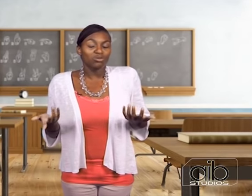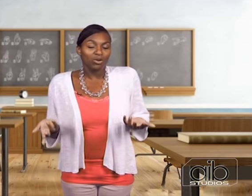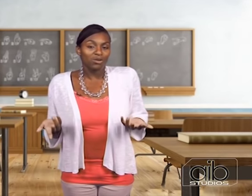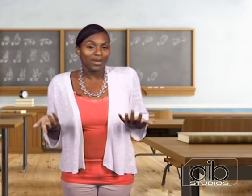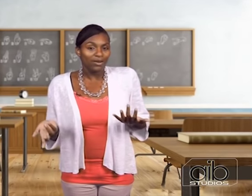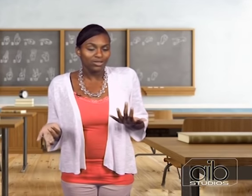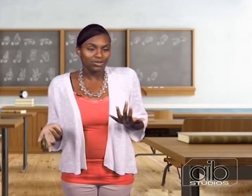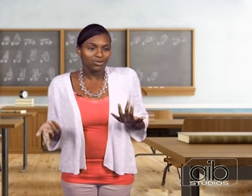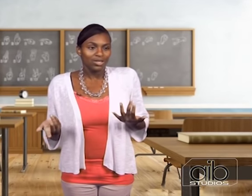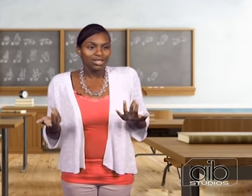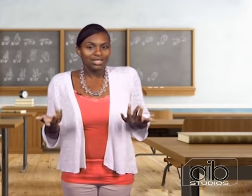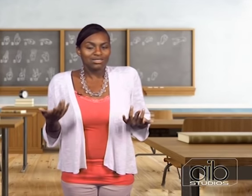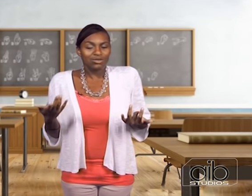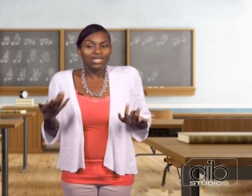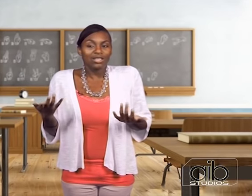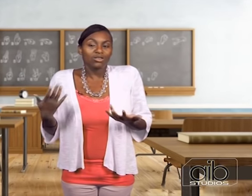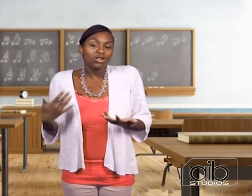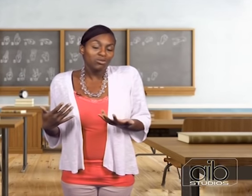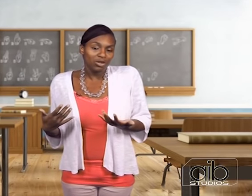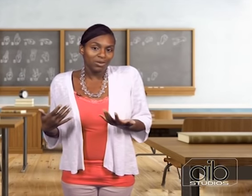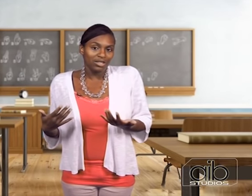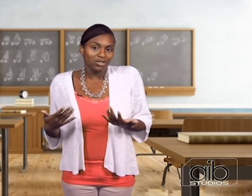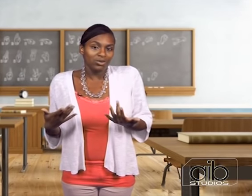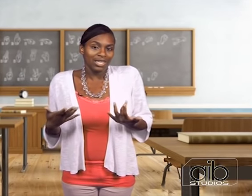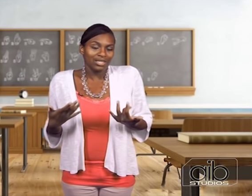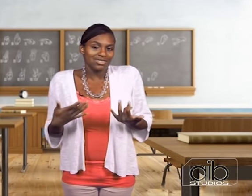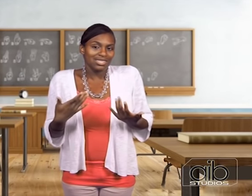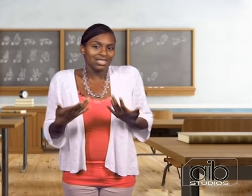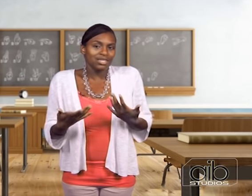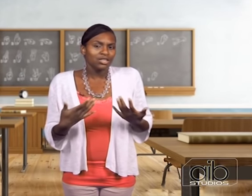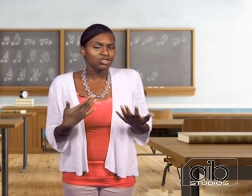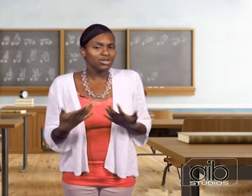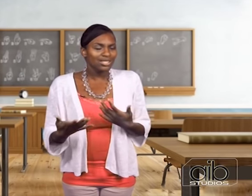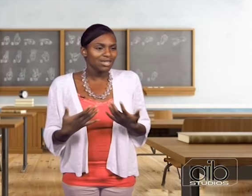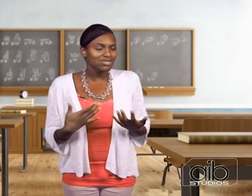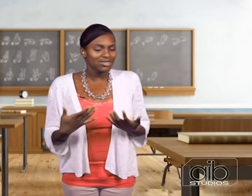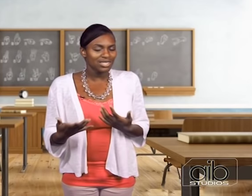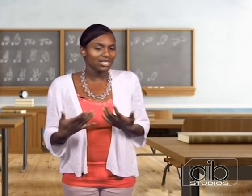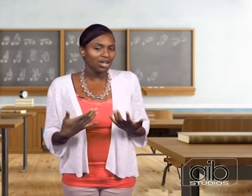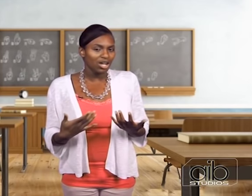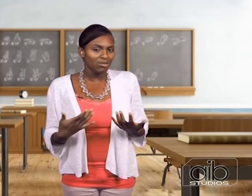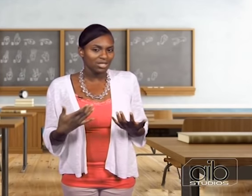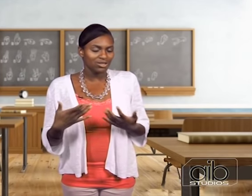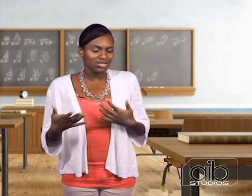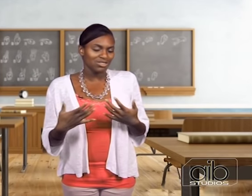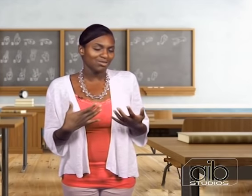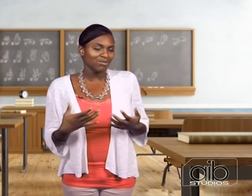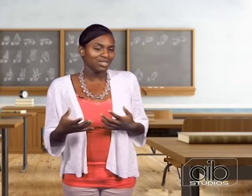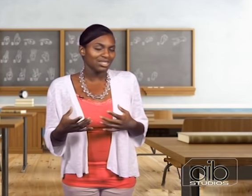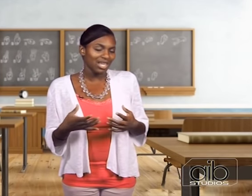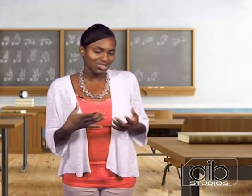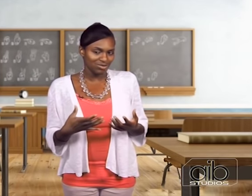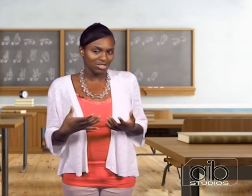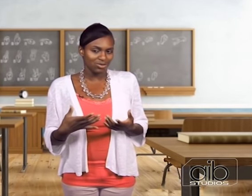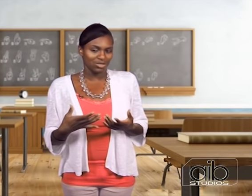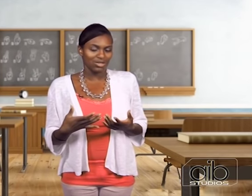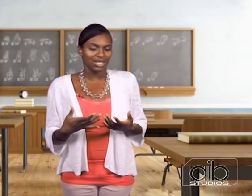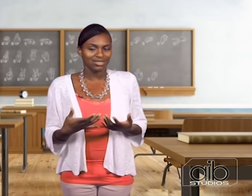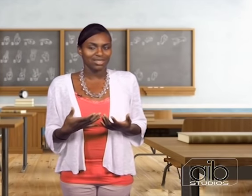more about you, so they can learn more about you and see, do you guys have something in common, or is there some type of connection between you guys?